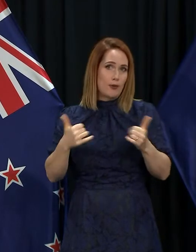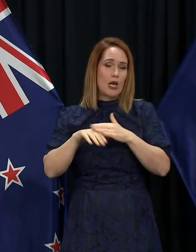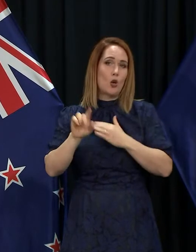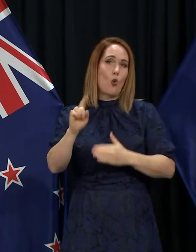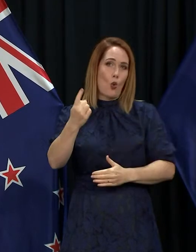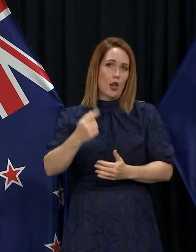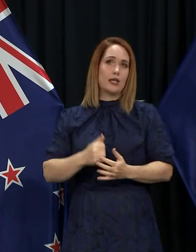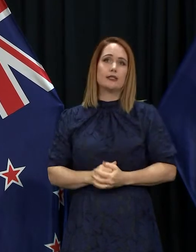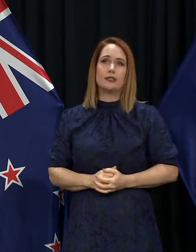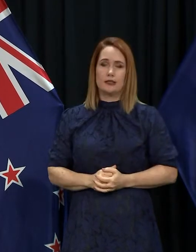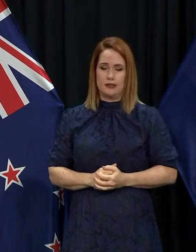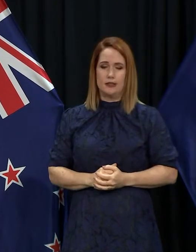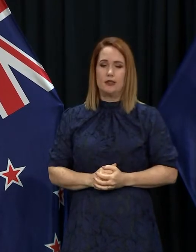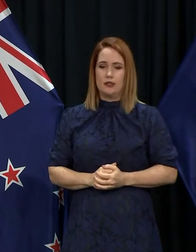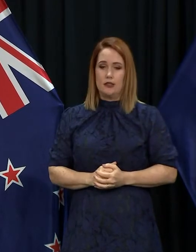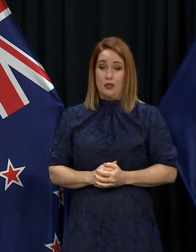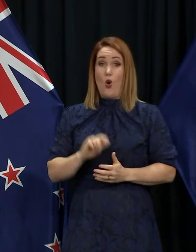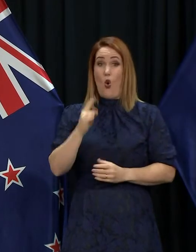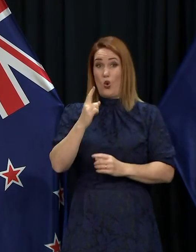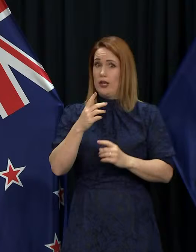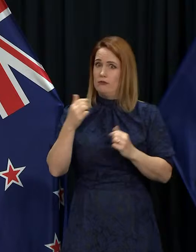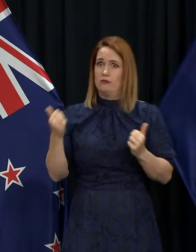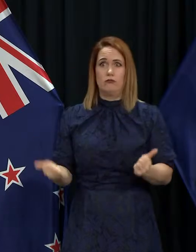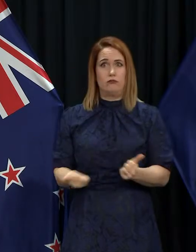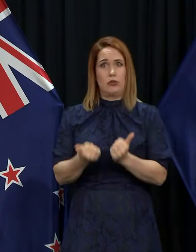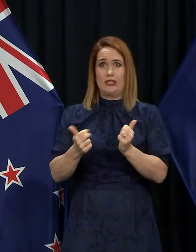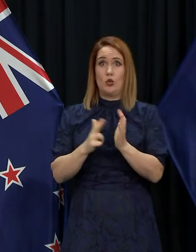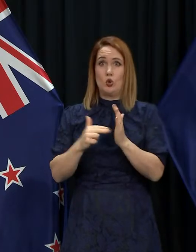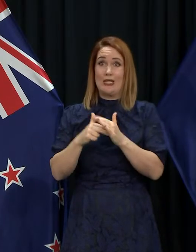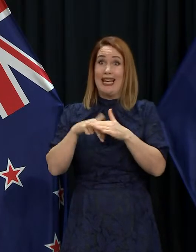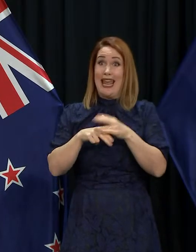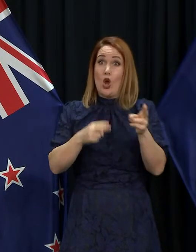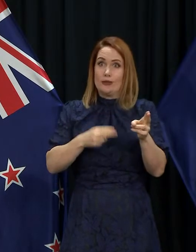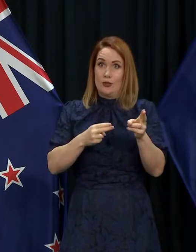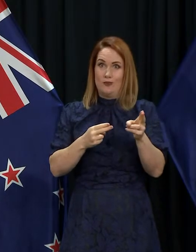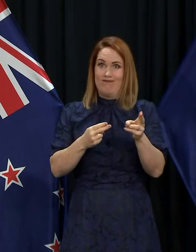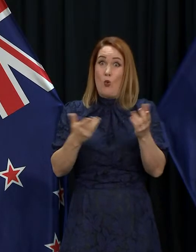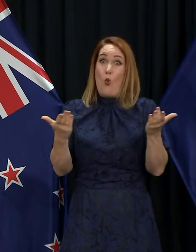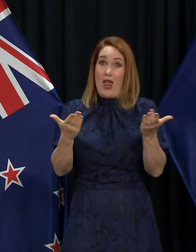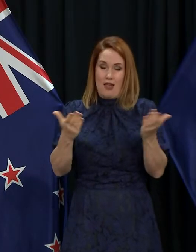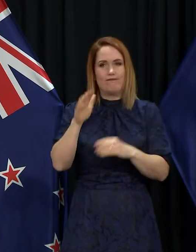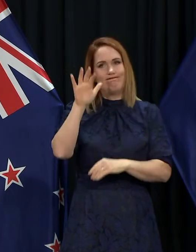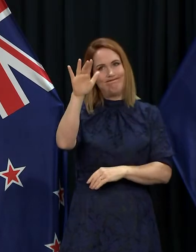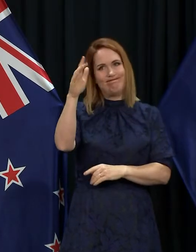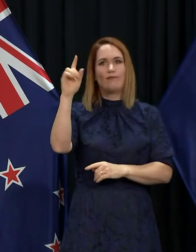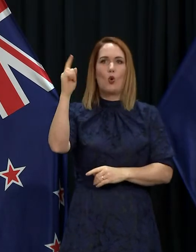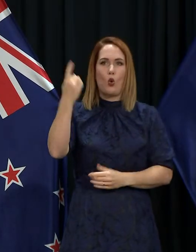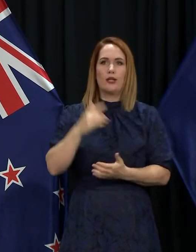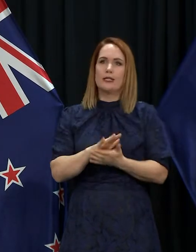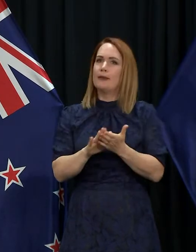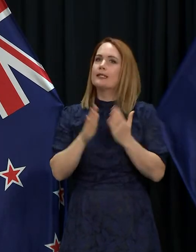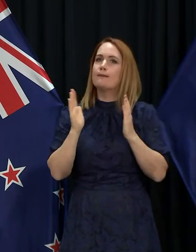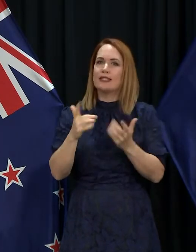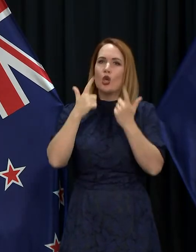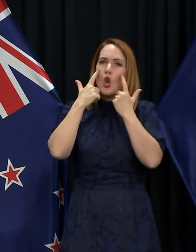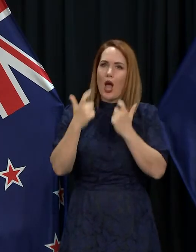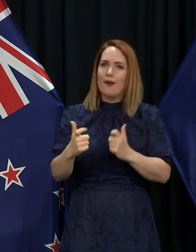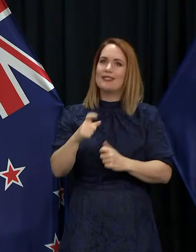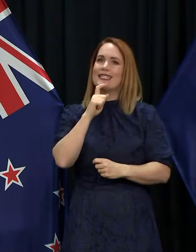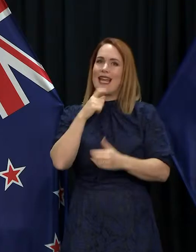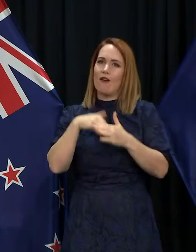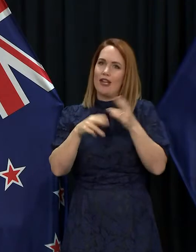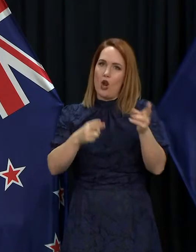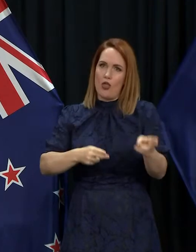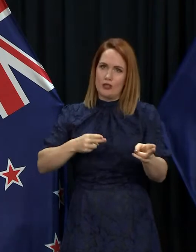a significant number of the hospitalisations in New Zealand are in the Auckland region. We need to look after our healthcare workforce.